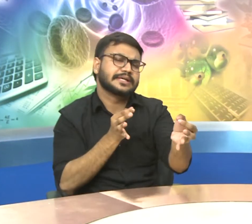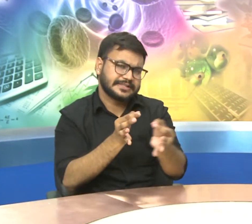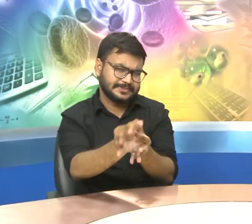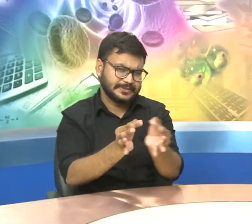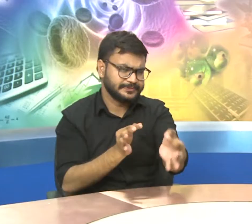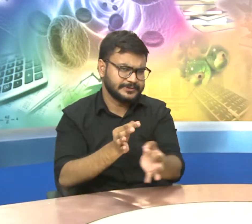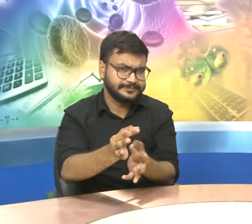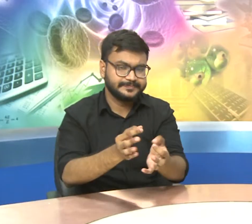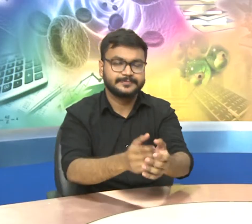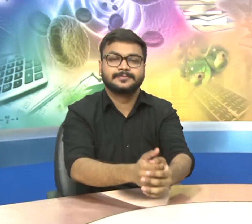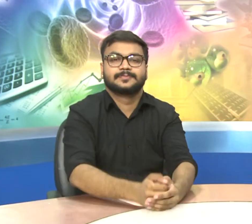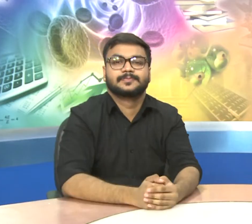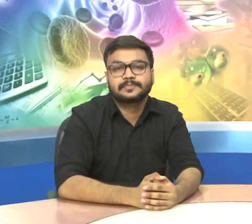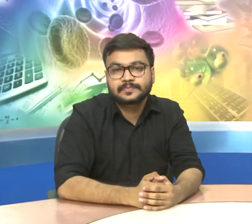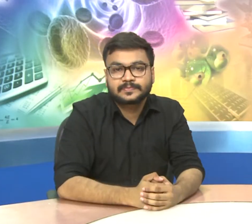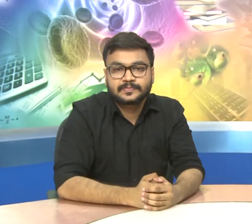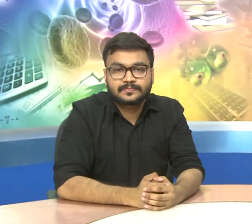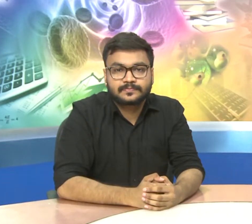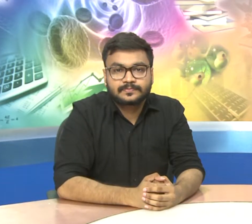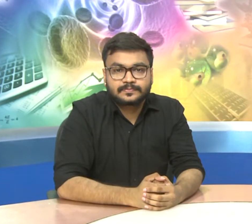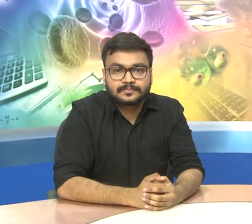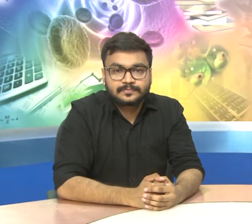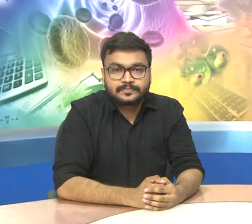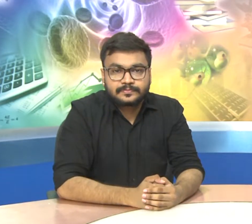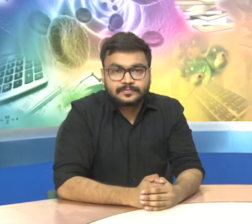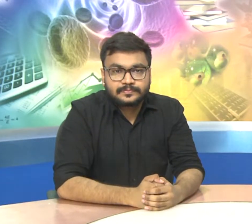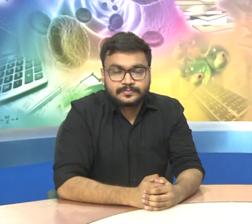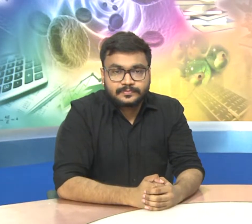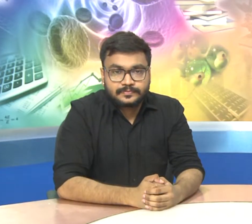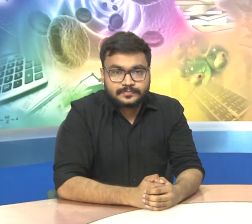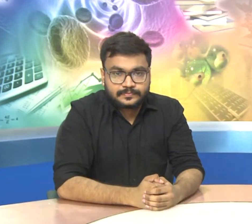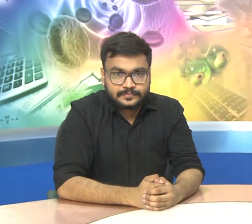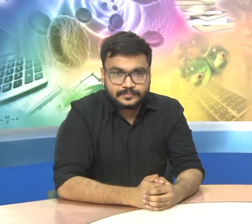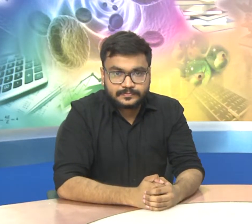deep water where little or no sunlight reach.